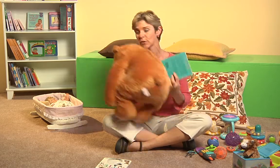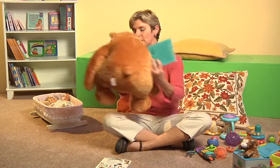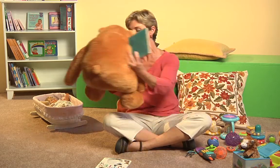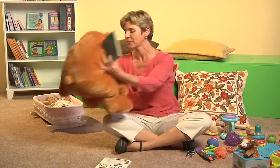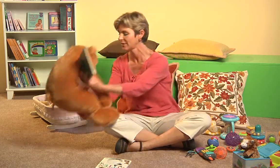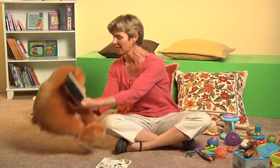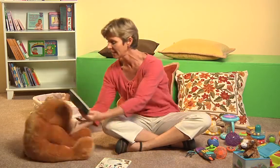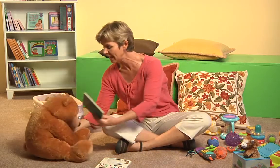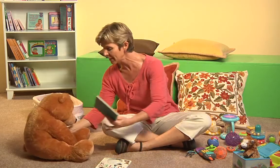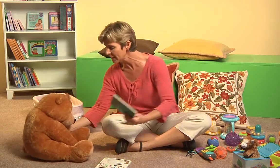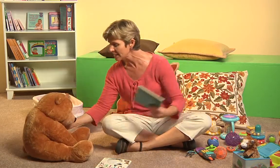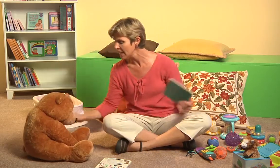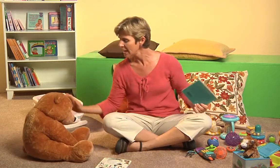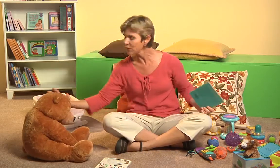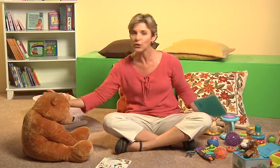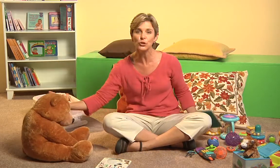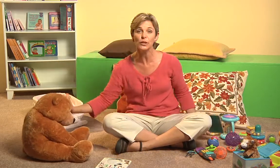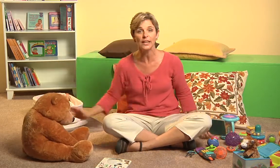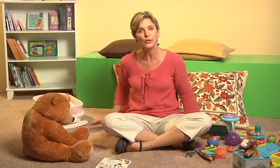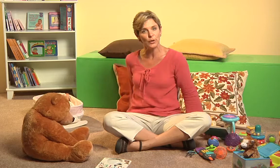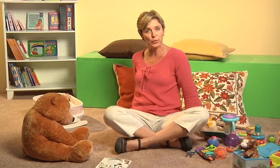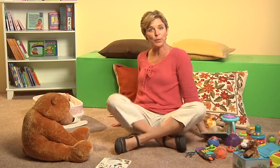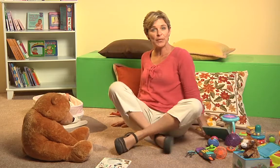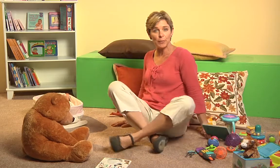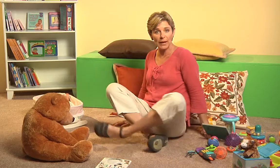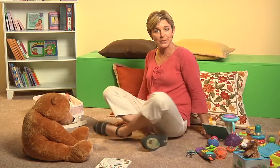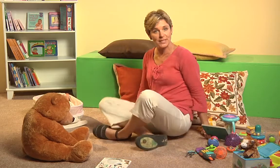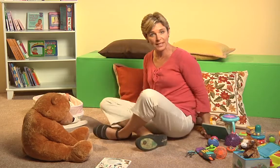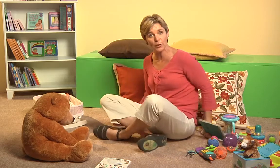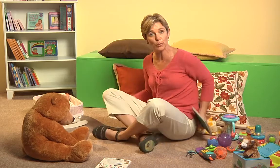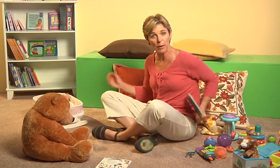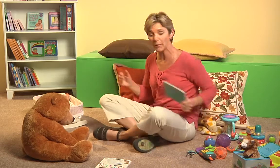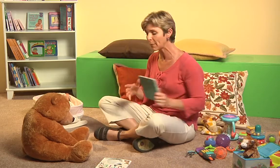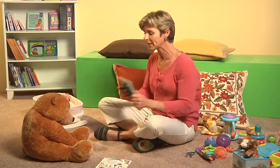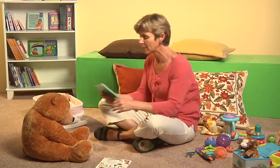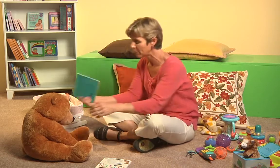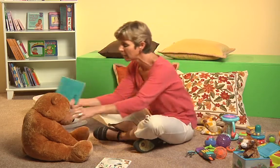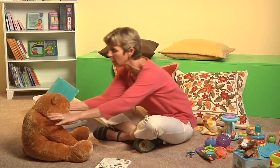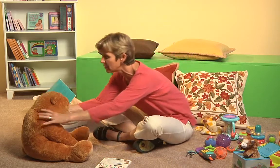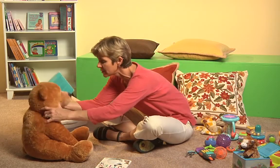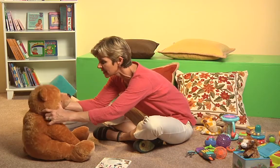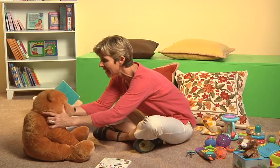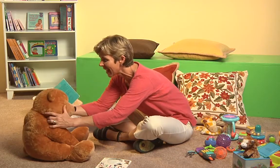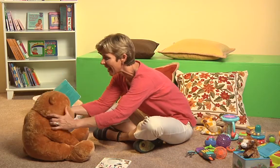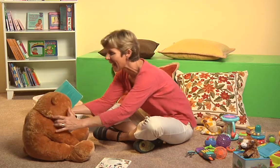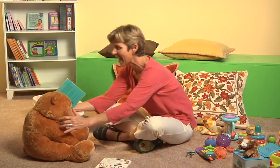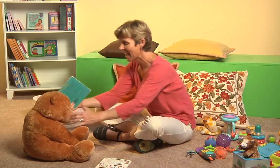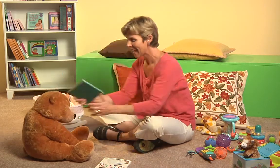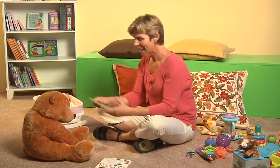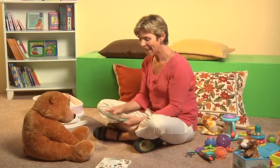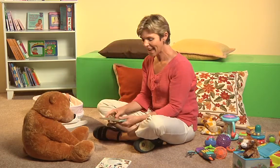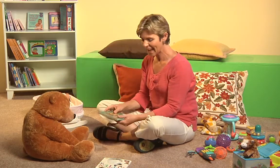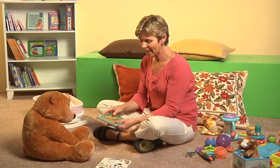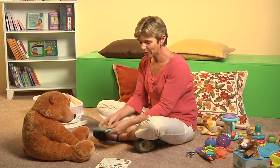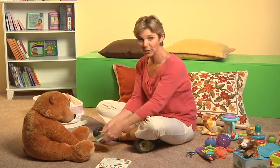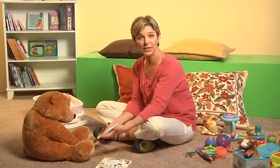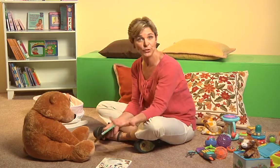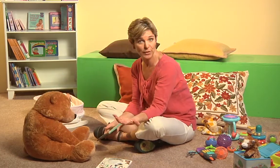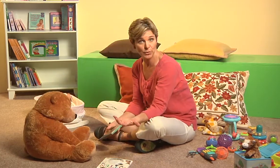you. Like this. If they're too little, you can put them in their bouncy seat or prop them up on some pillows and read to them